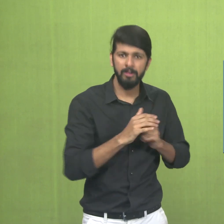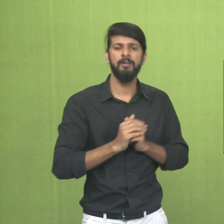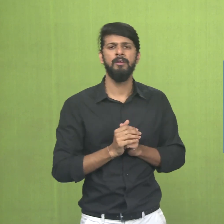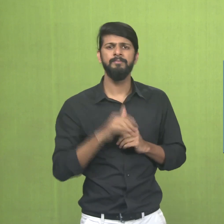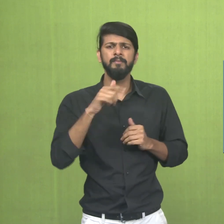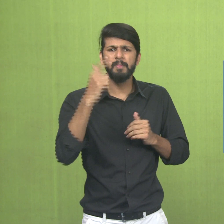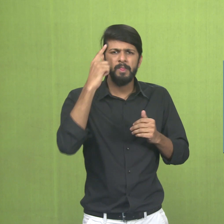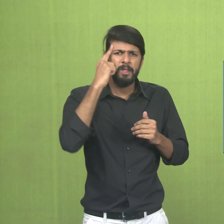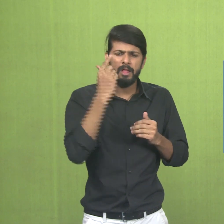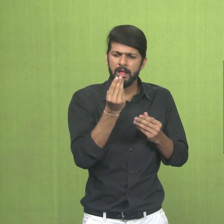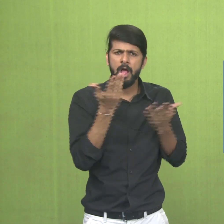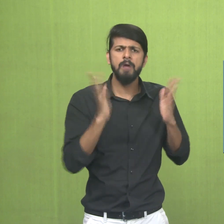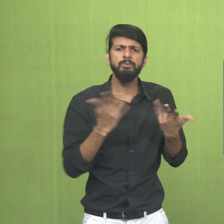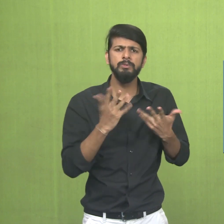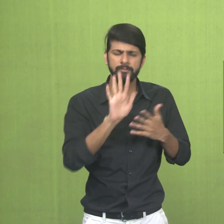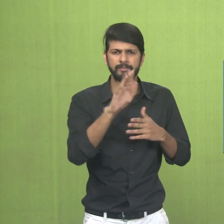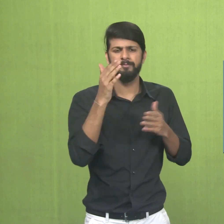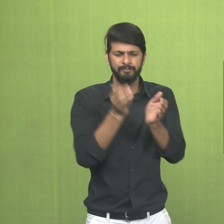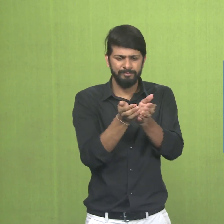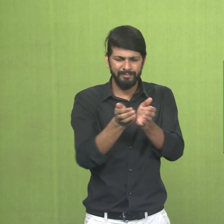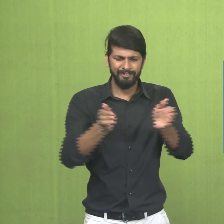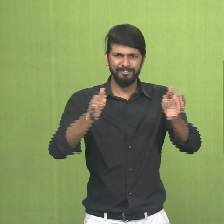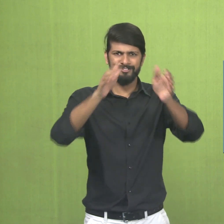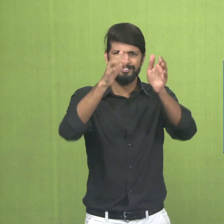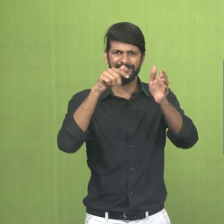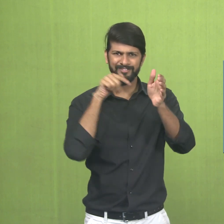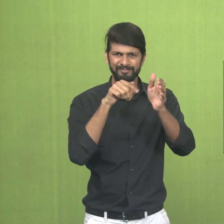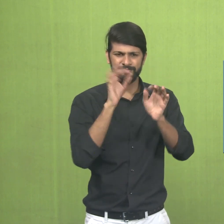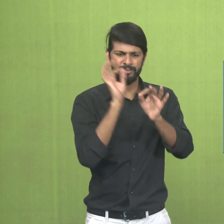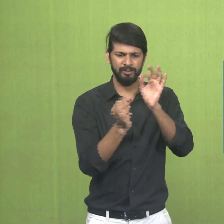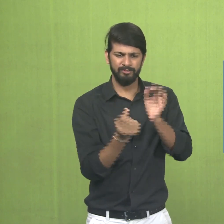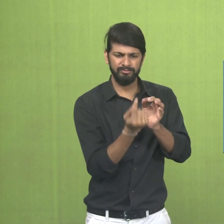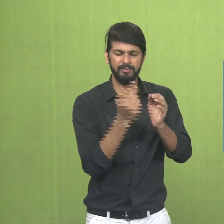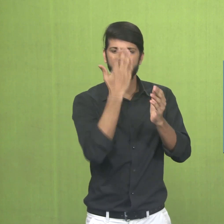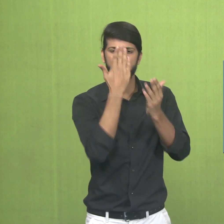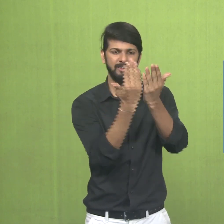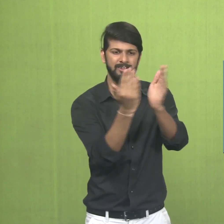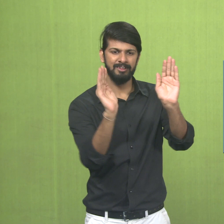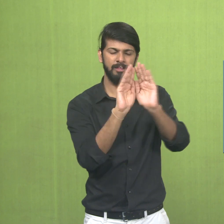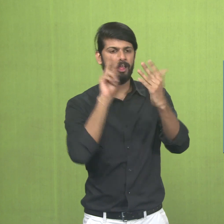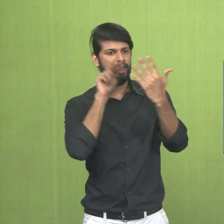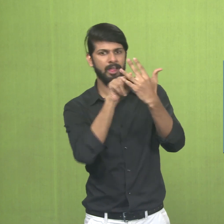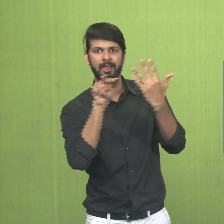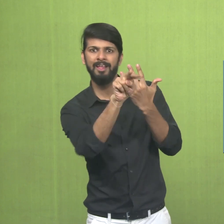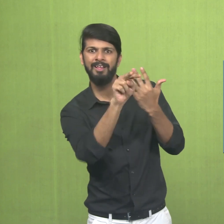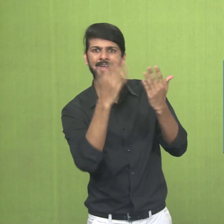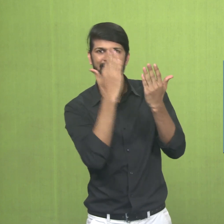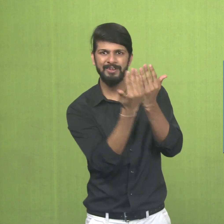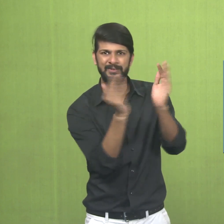used for the color white. For black, he used lamp soot, how we get kajal. So, if you have a